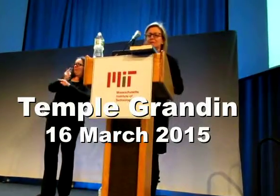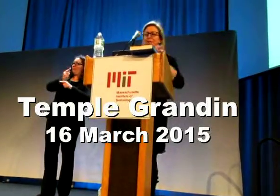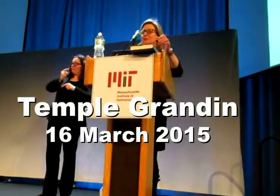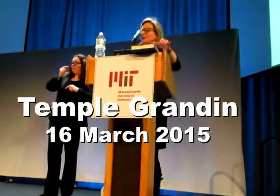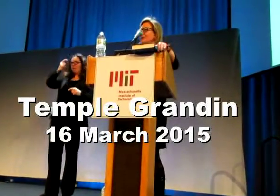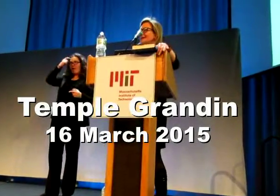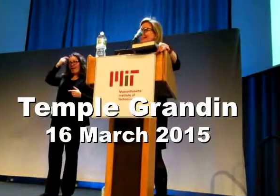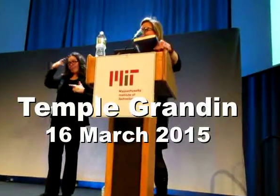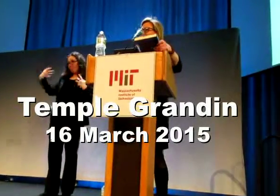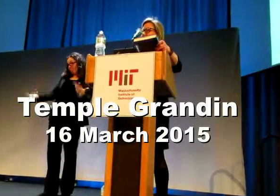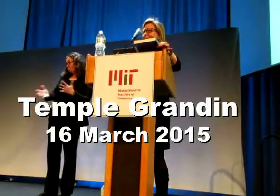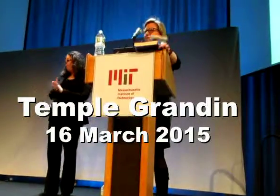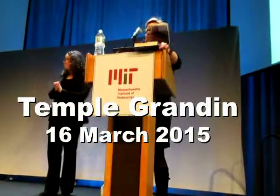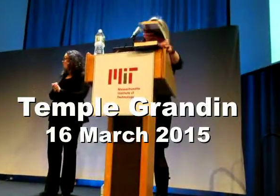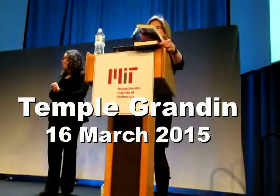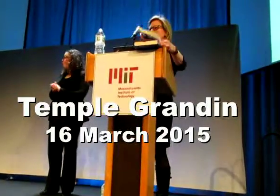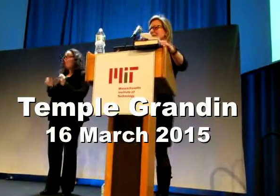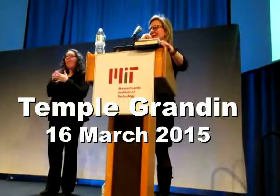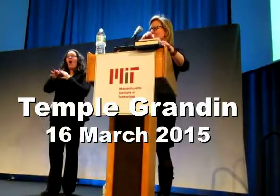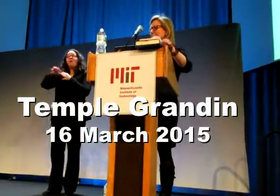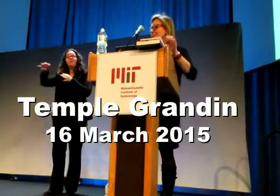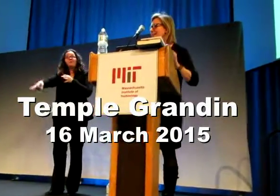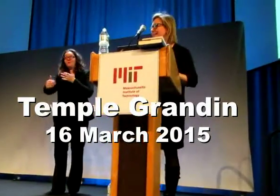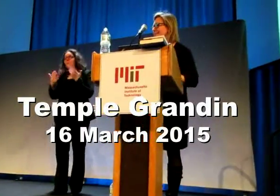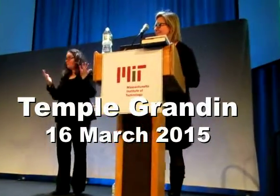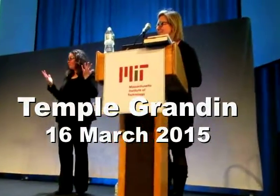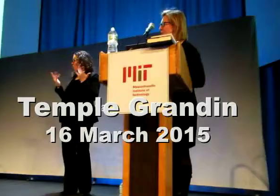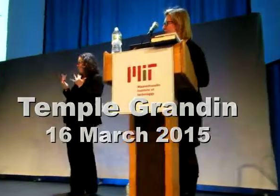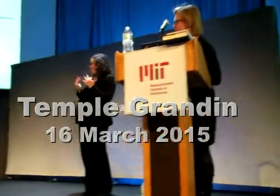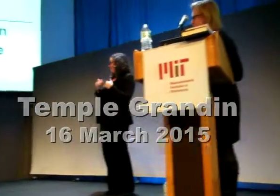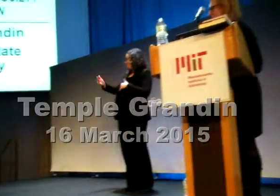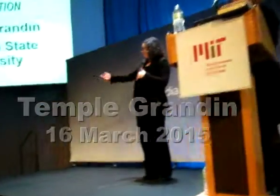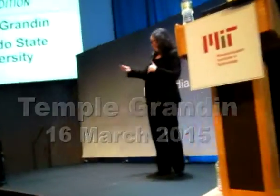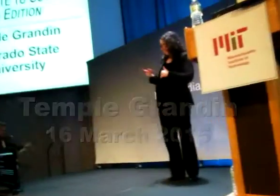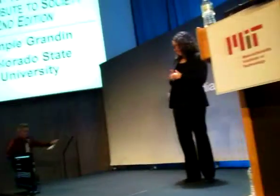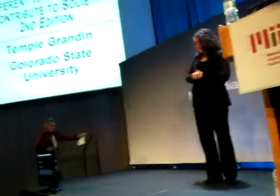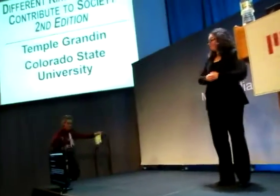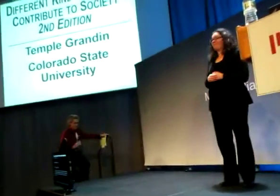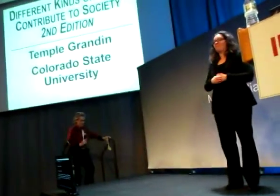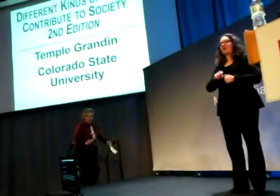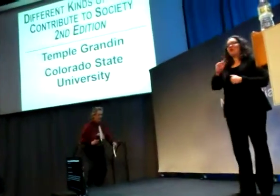So now, without further ado, I'd like to have you join me in welcoming Dr. TempleGrandin.